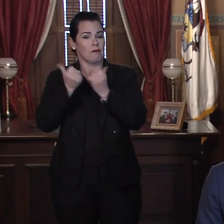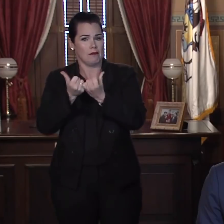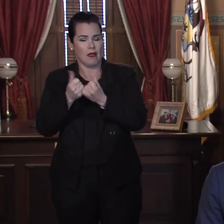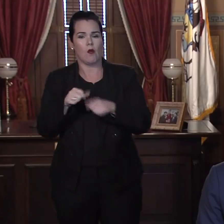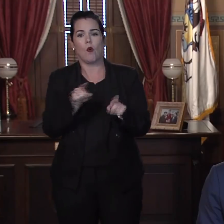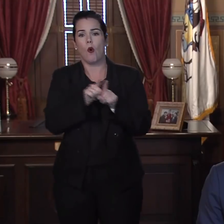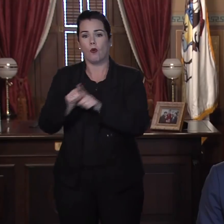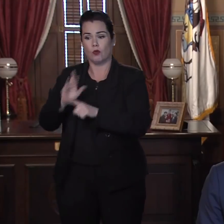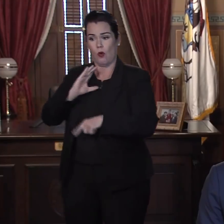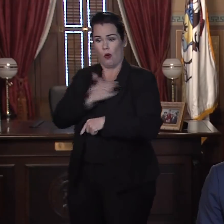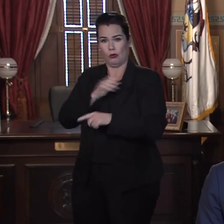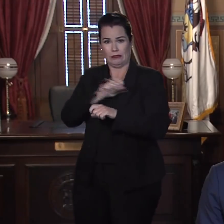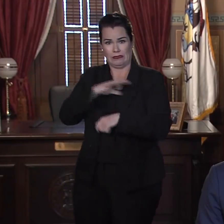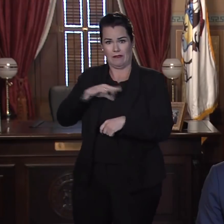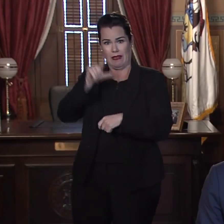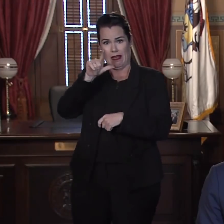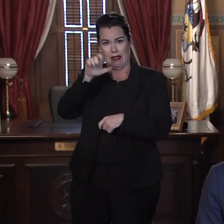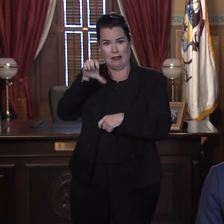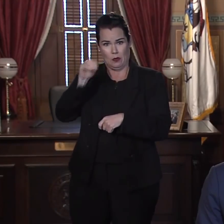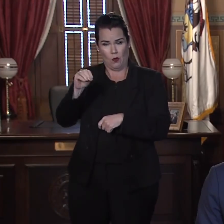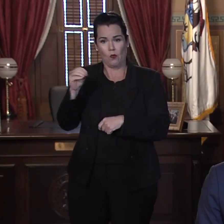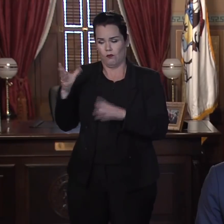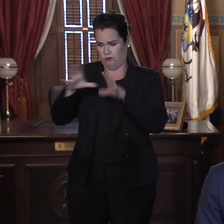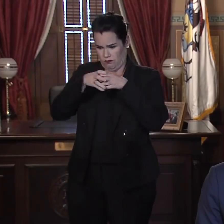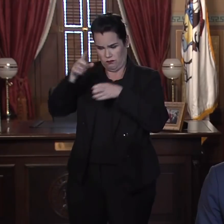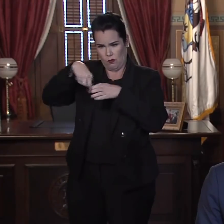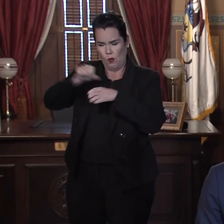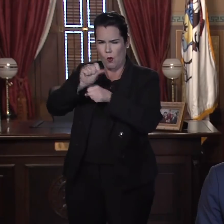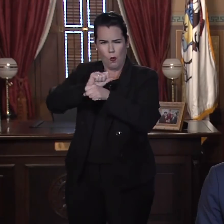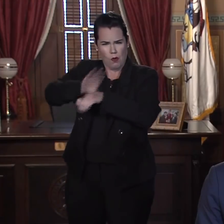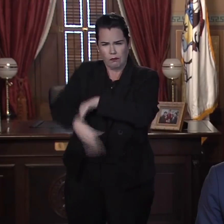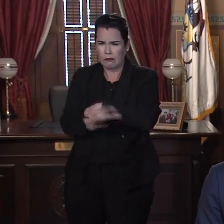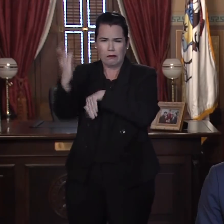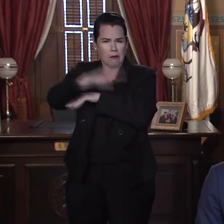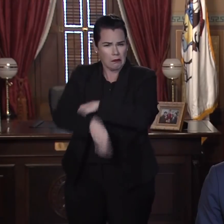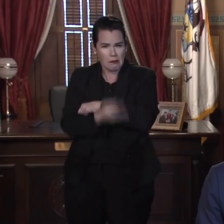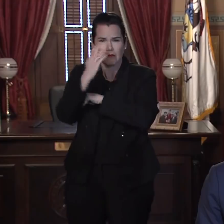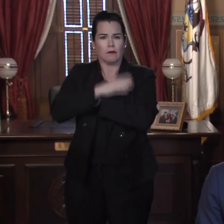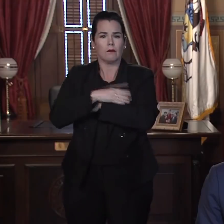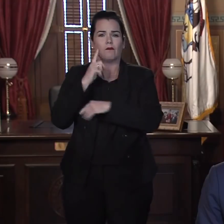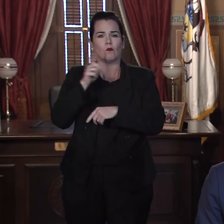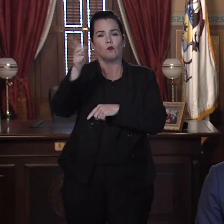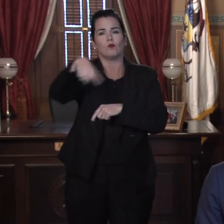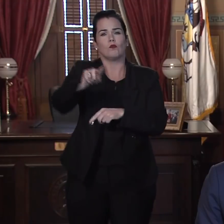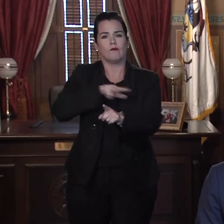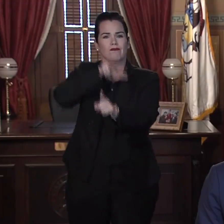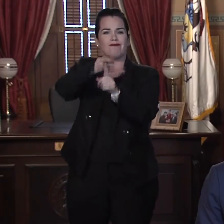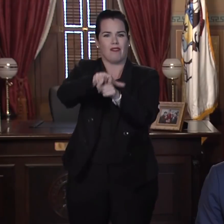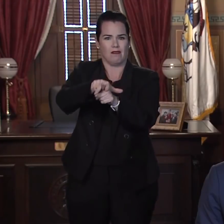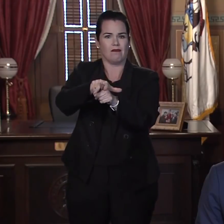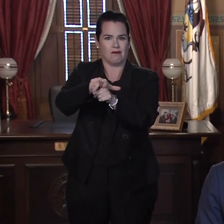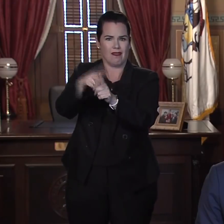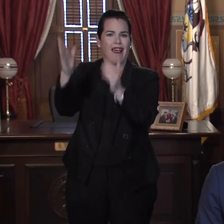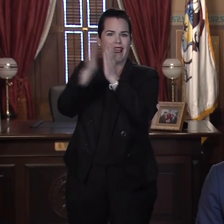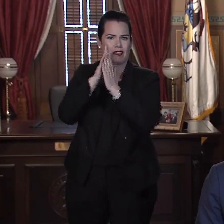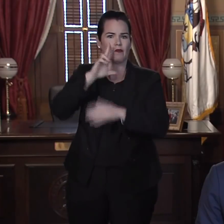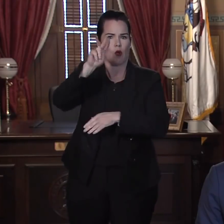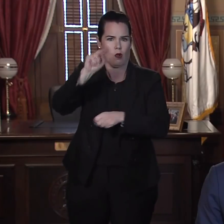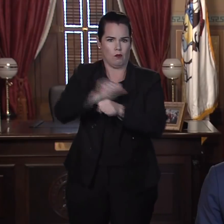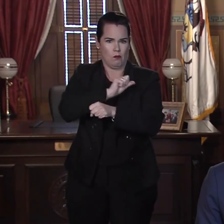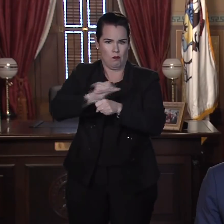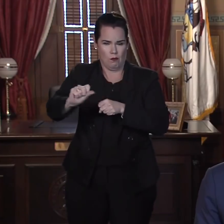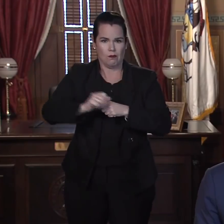LEO and UIA are working around the clock to make sure that you can file your claim, and we won't rest until